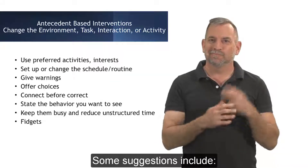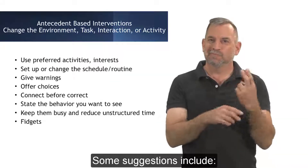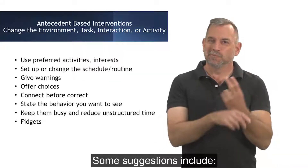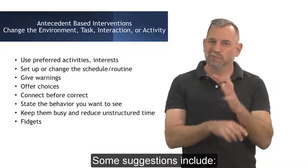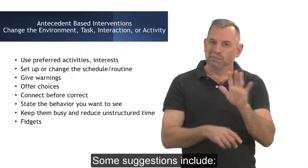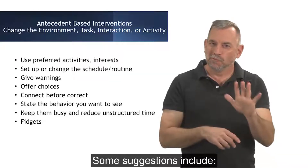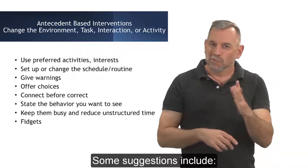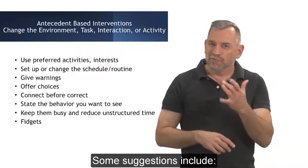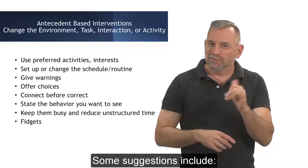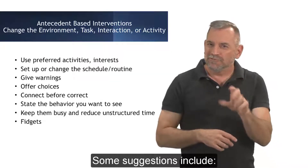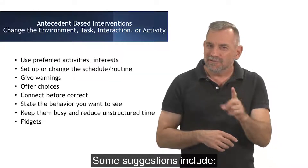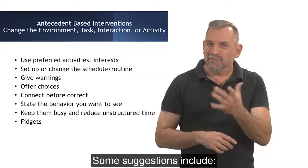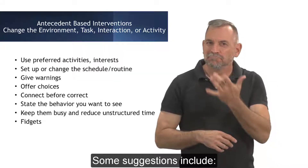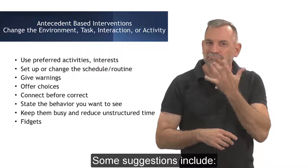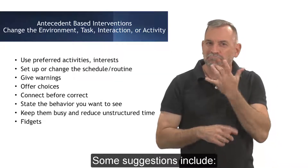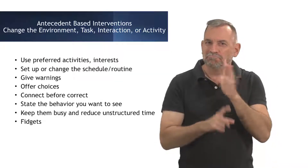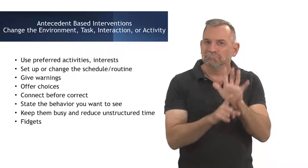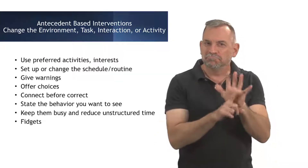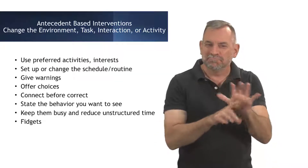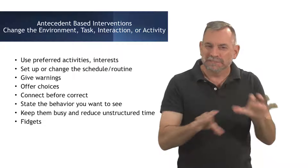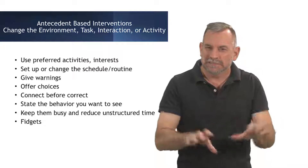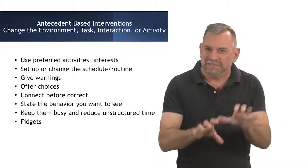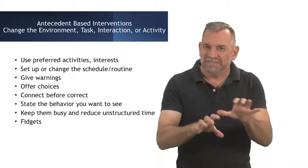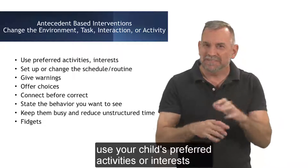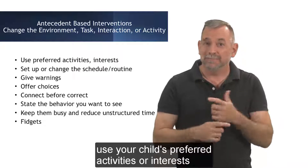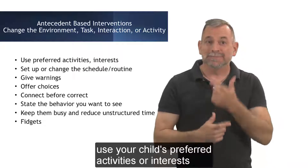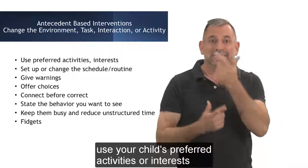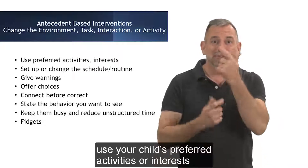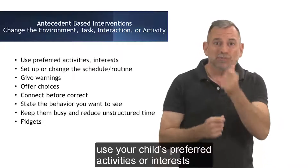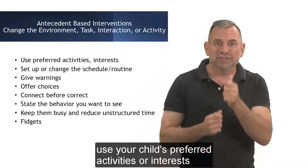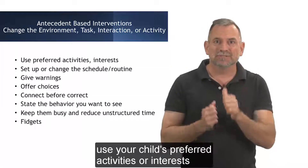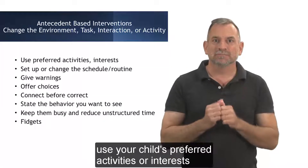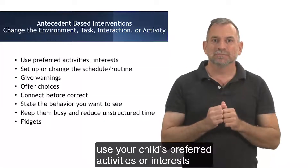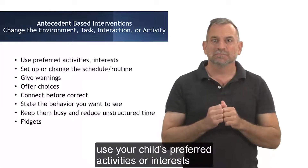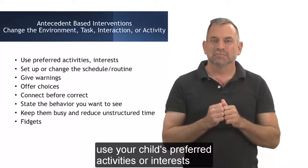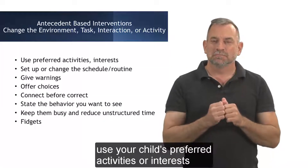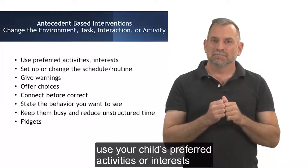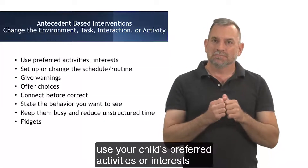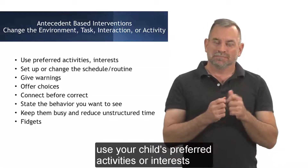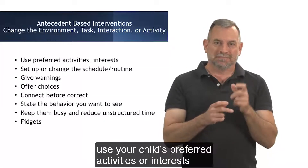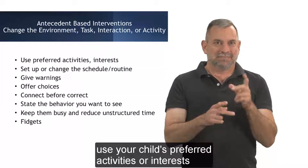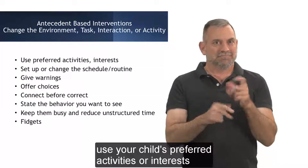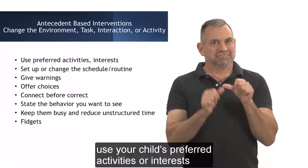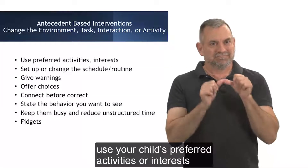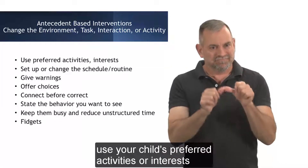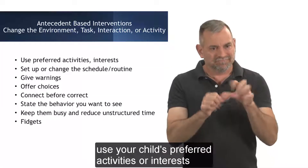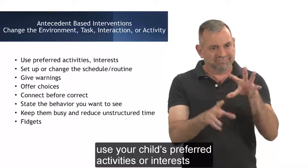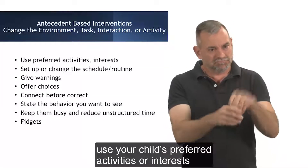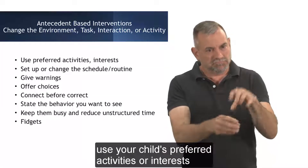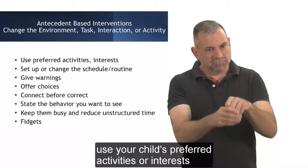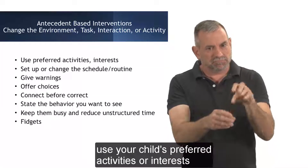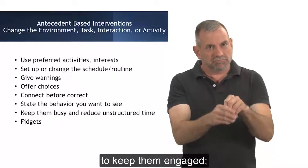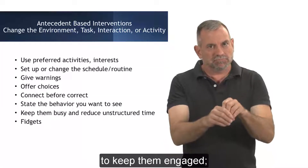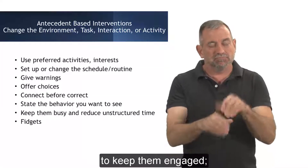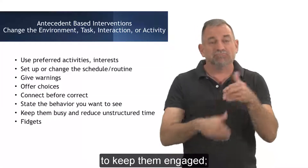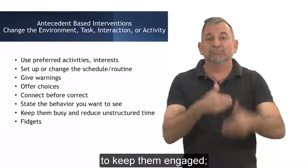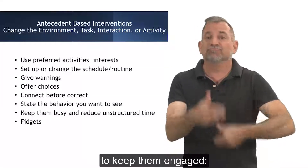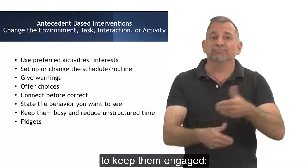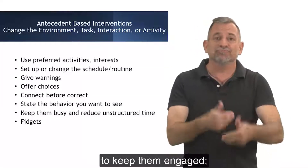Some suggestions include: use your child's preferred activities or interests to keep them